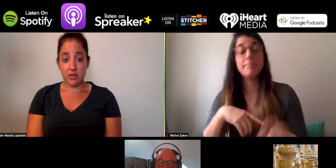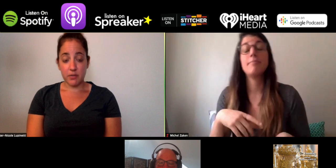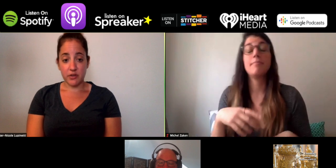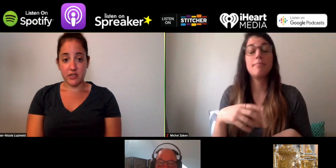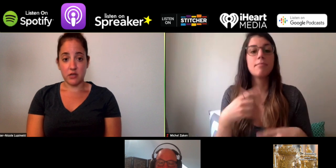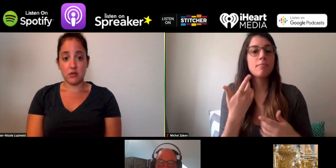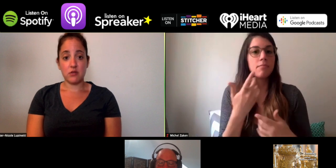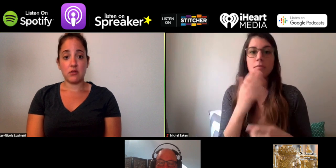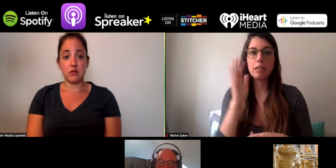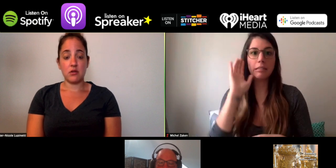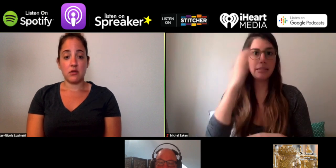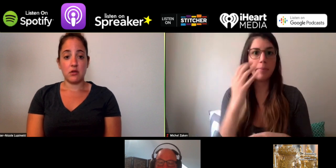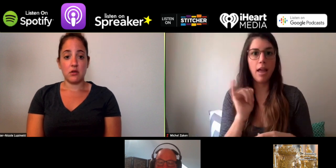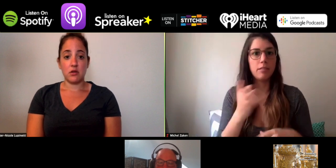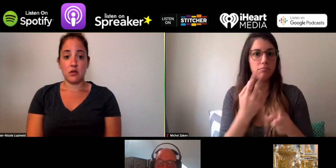a hearing person,